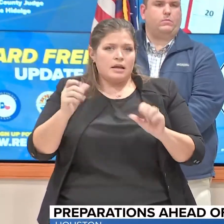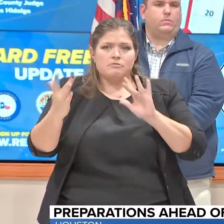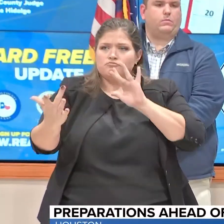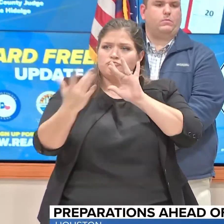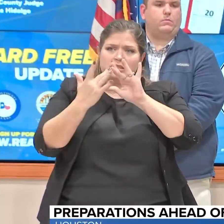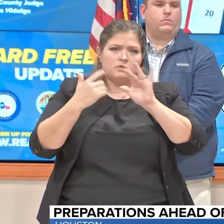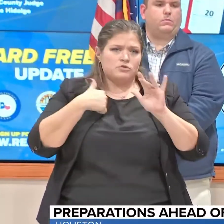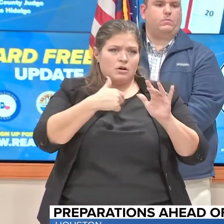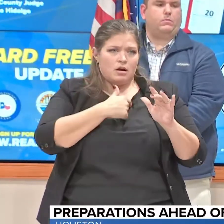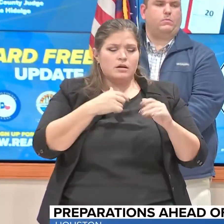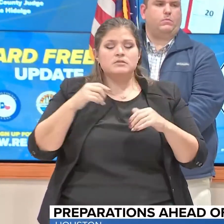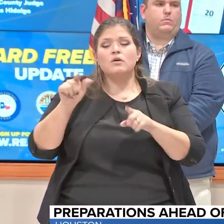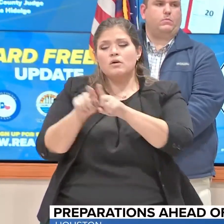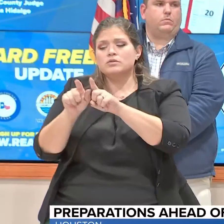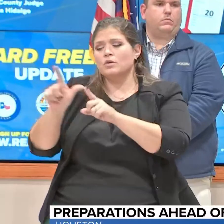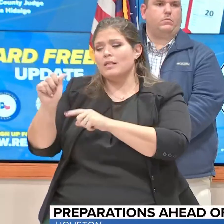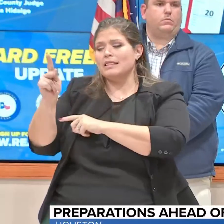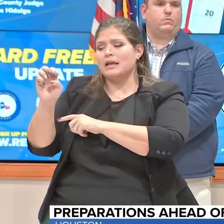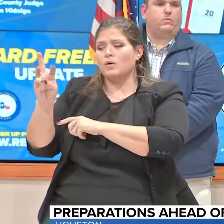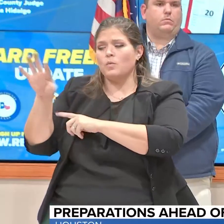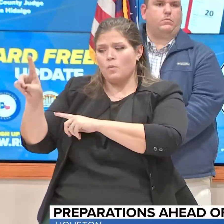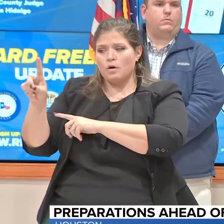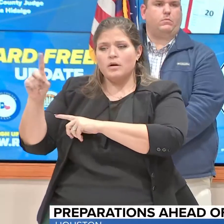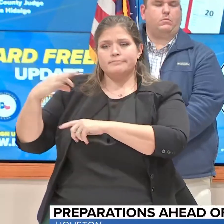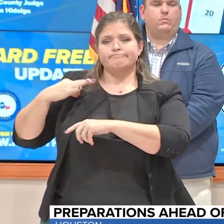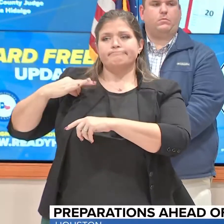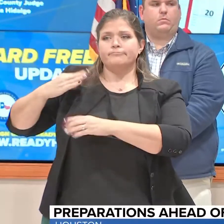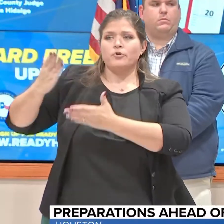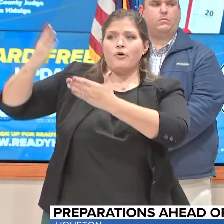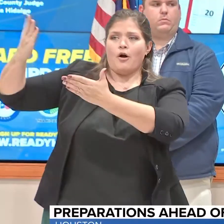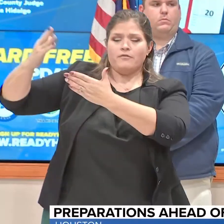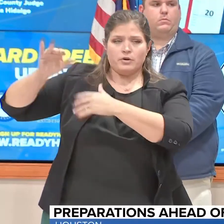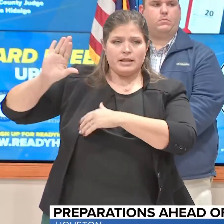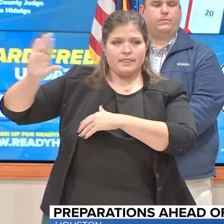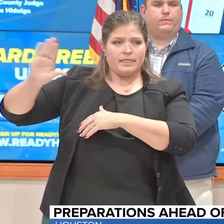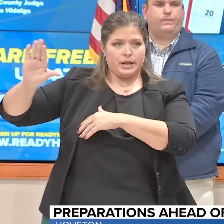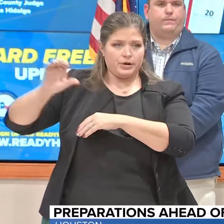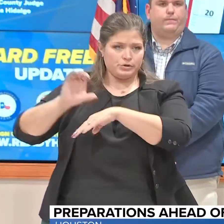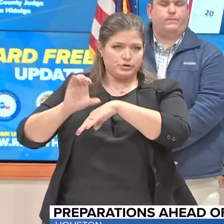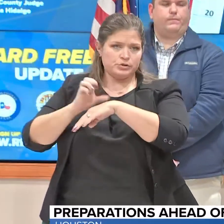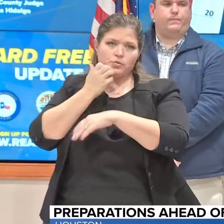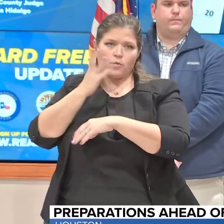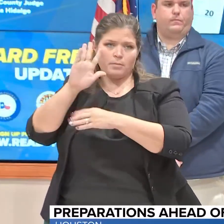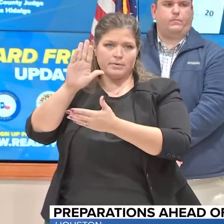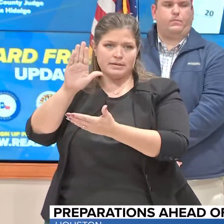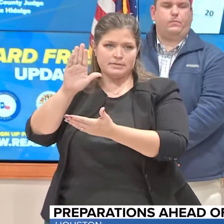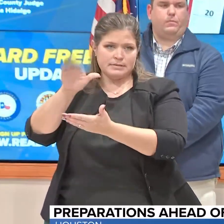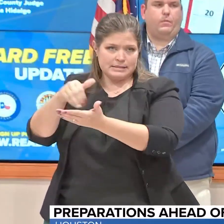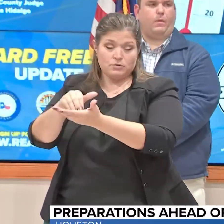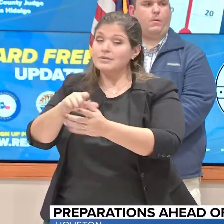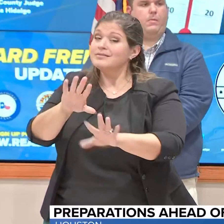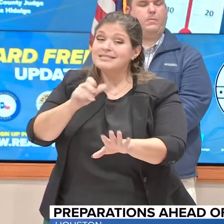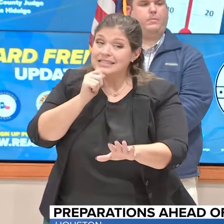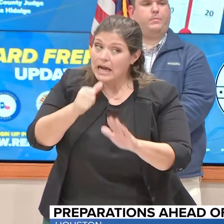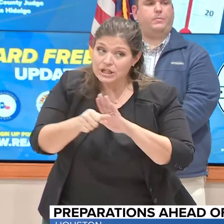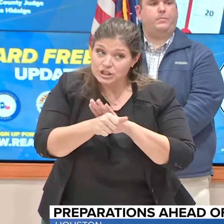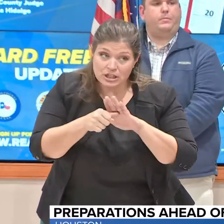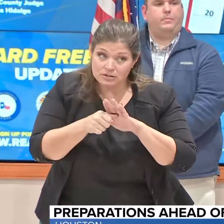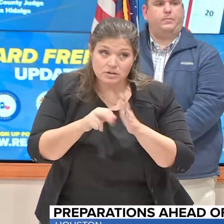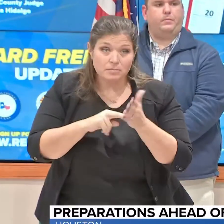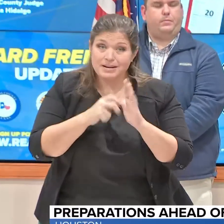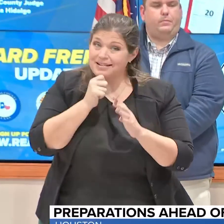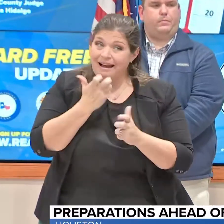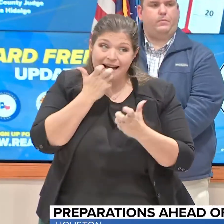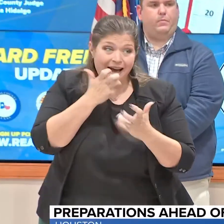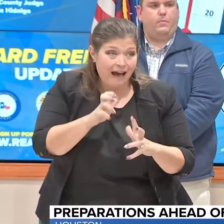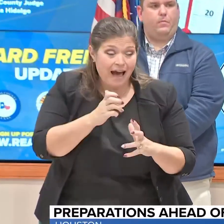volunteering their church as a warming center. So I don't want to give anybody any false expectations. This is not a shelter, so it's not like hot